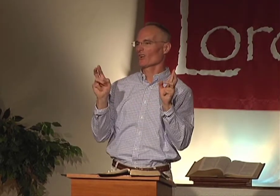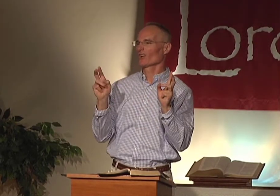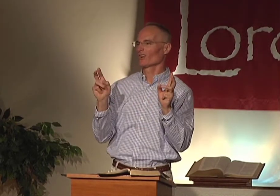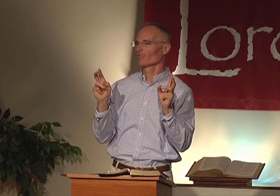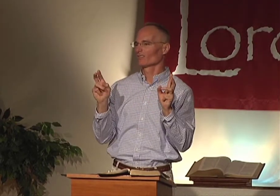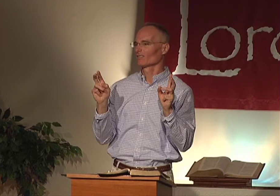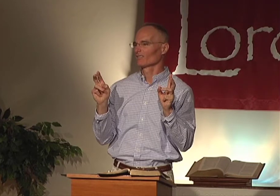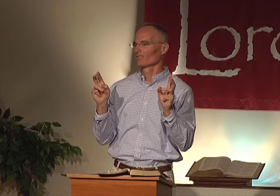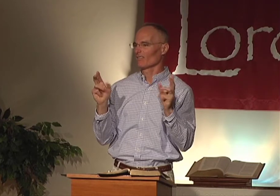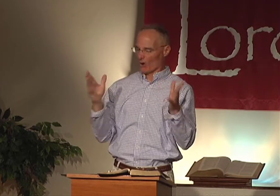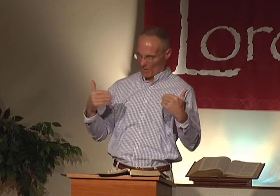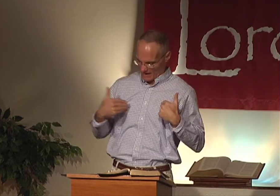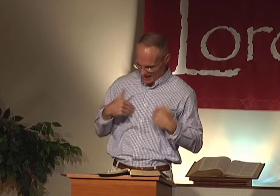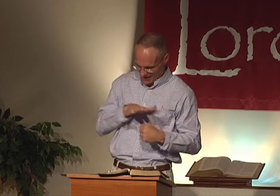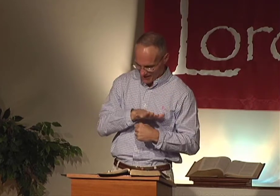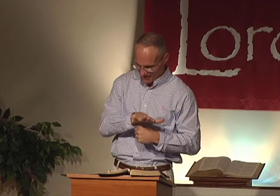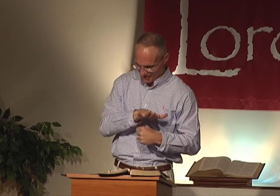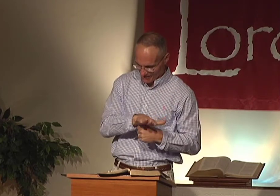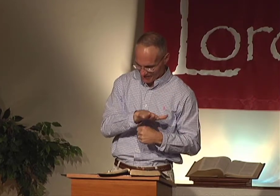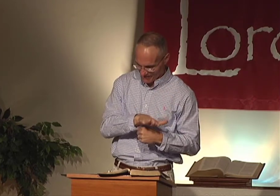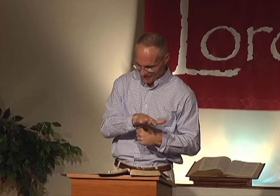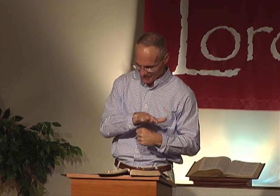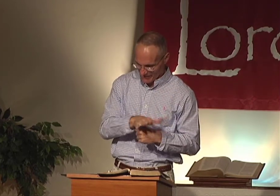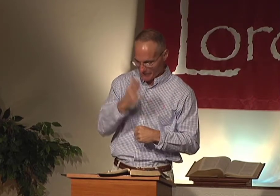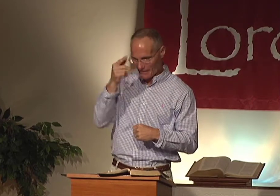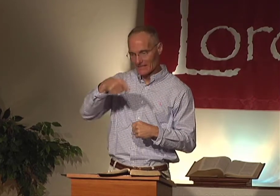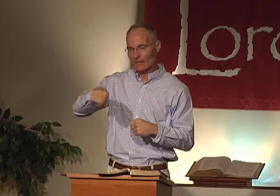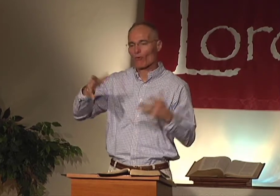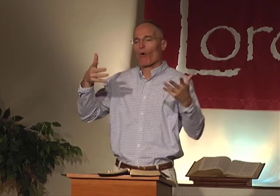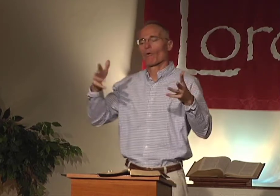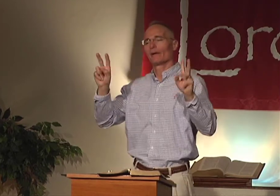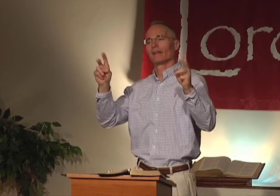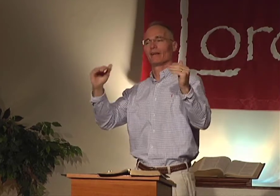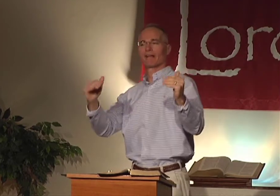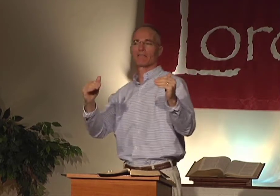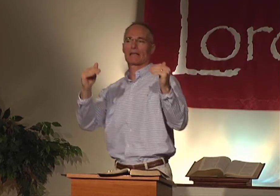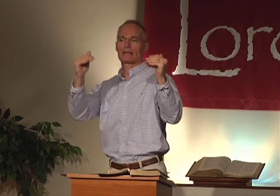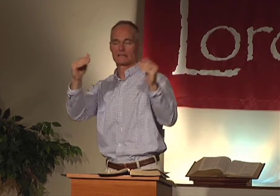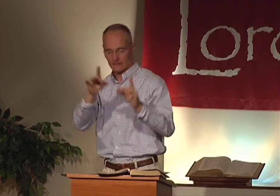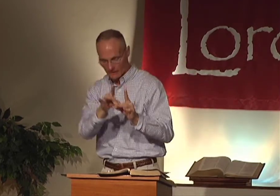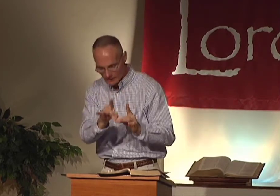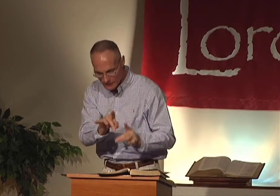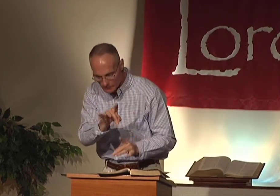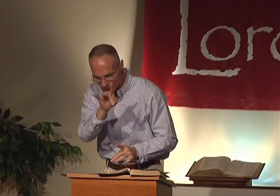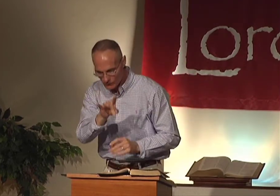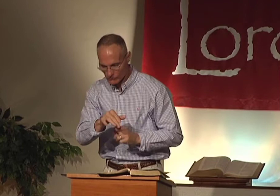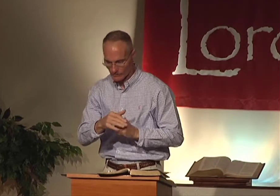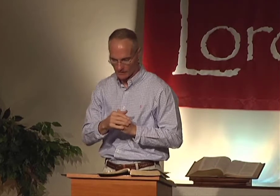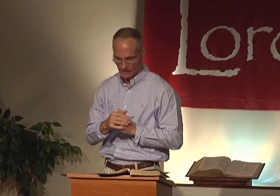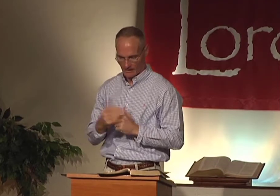They didn't need more. They had enough. They were already elevated